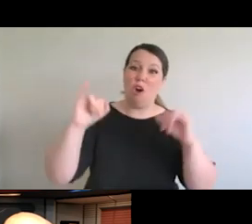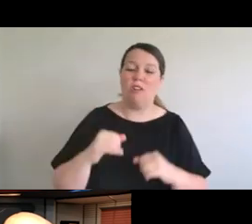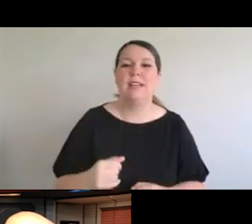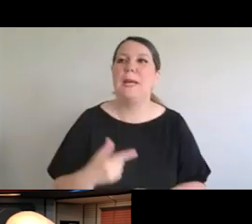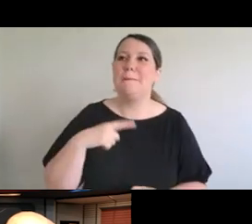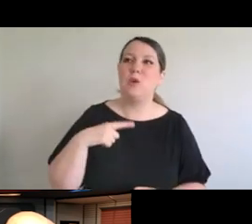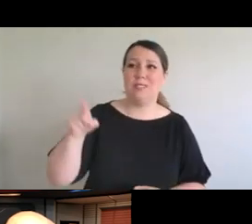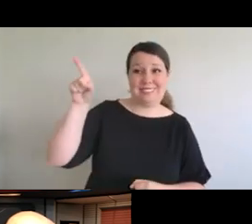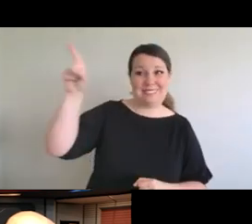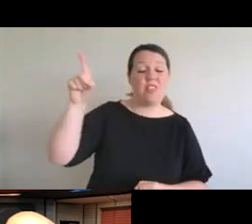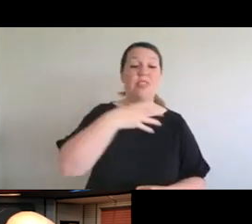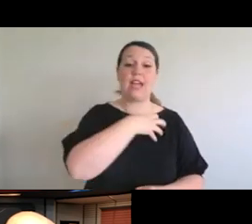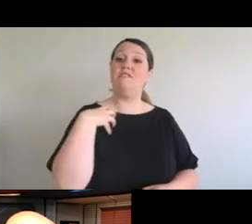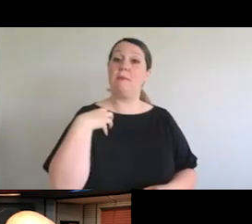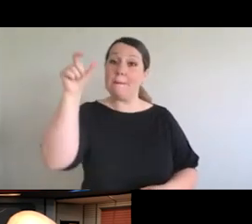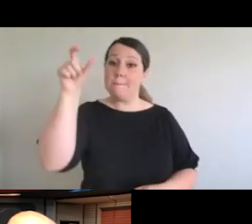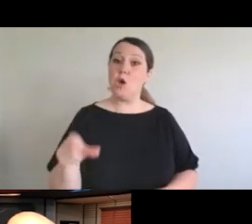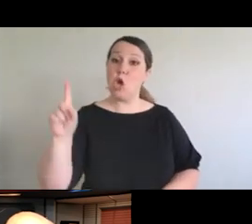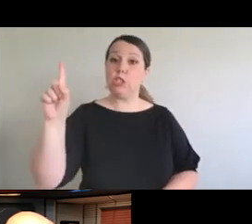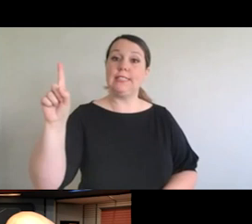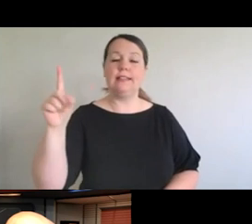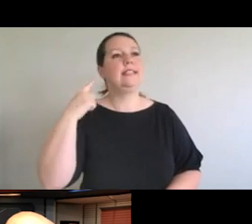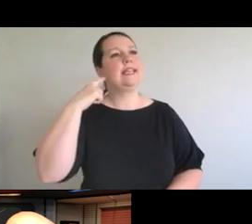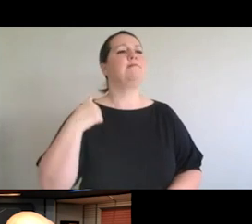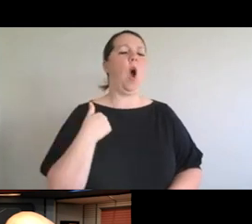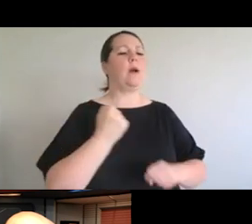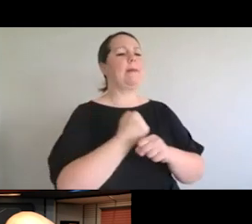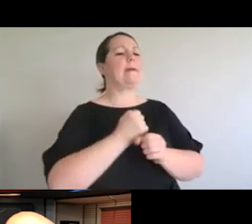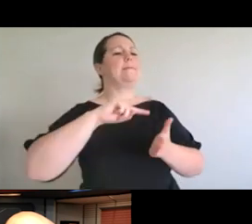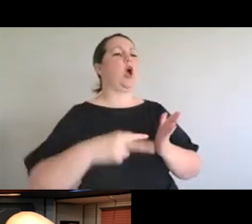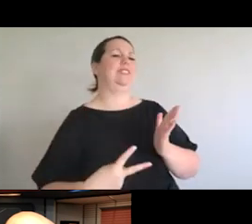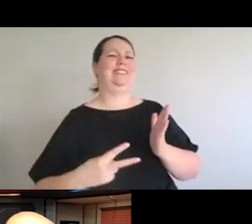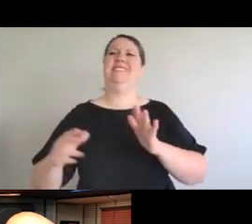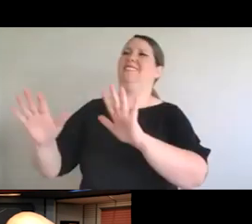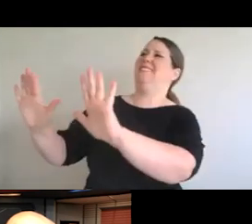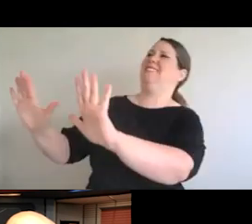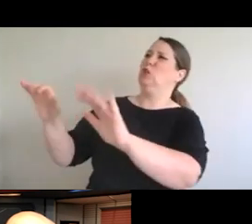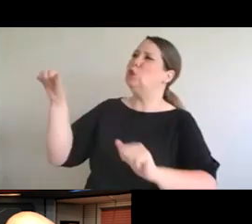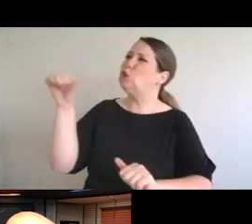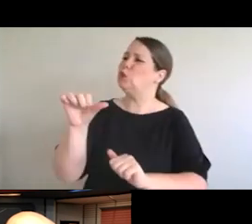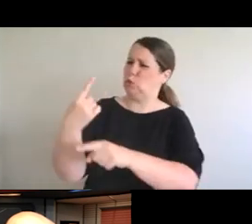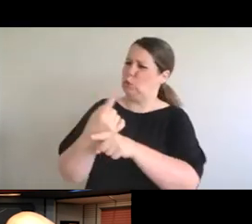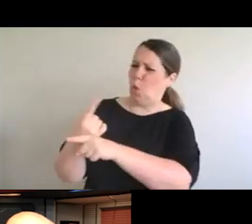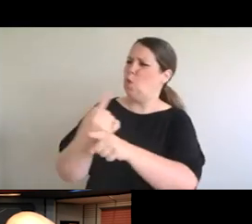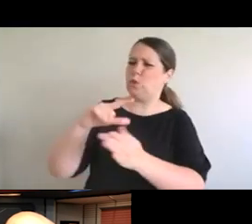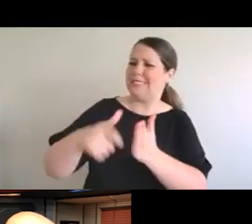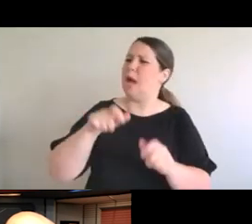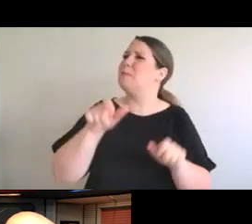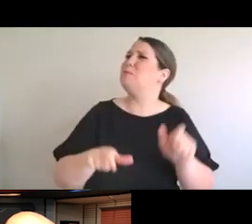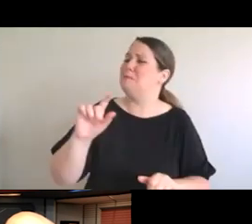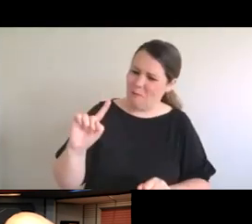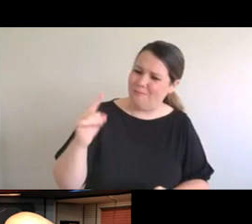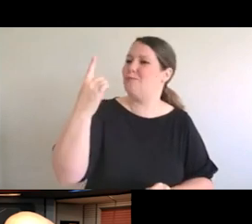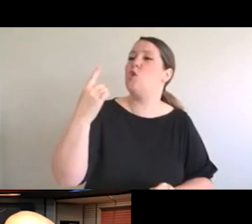they decided to make policy based on it, because it would have taken about 5 minutes to show them the error of